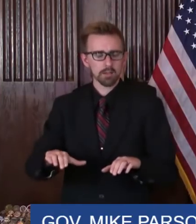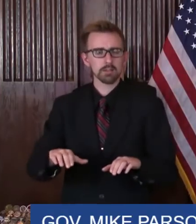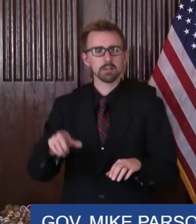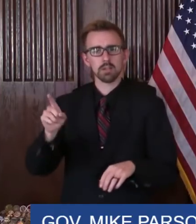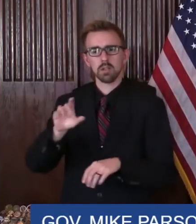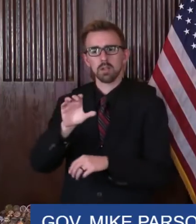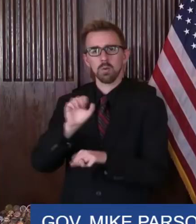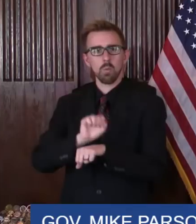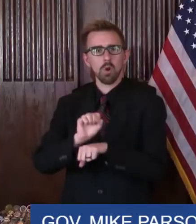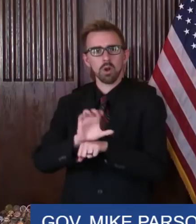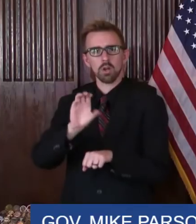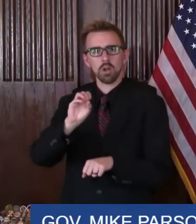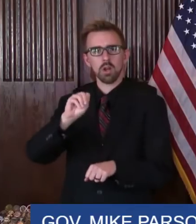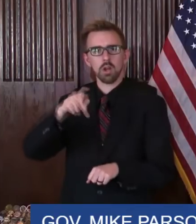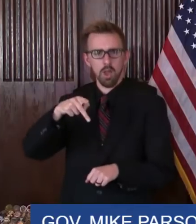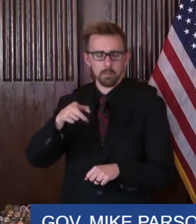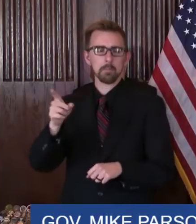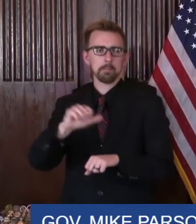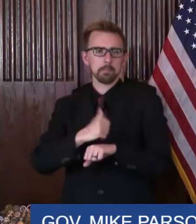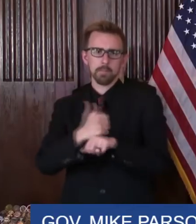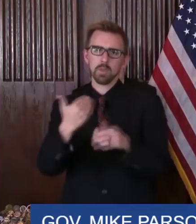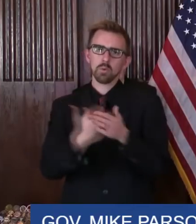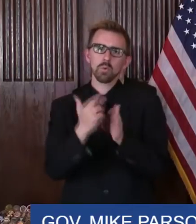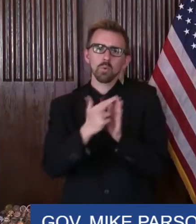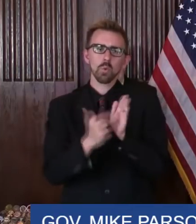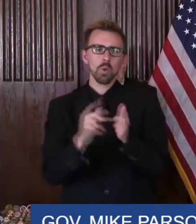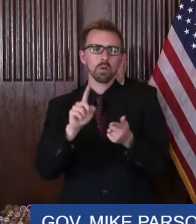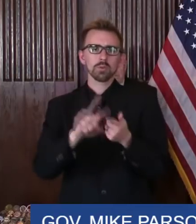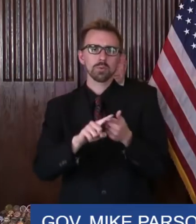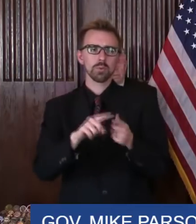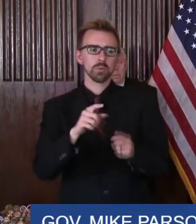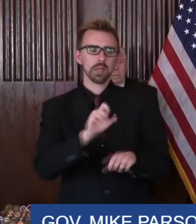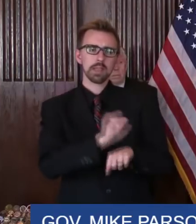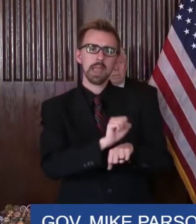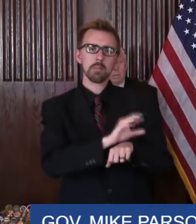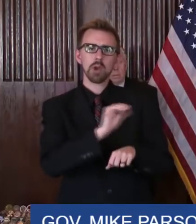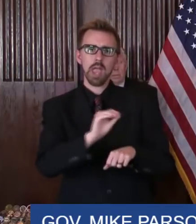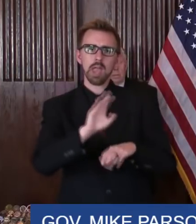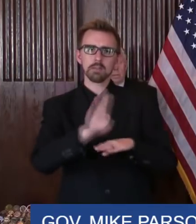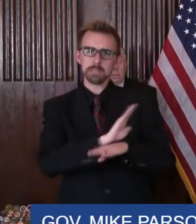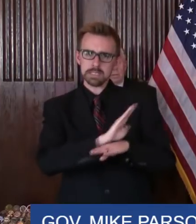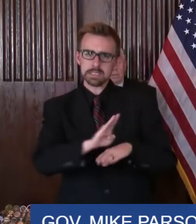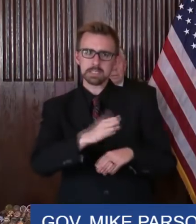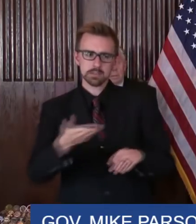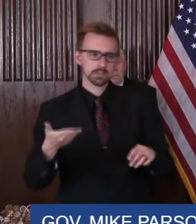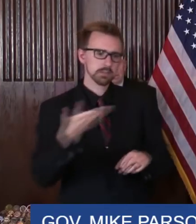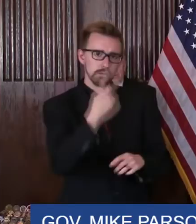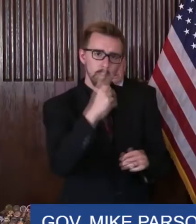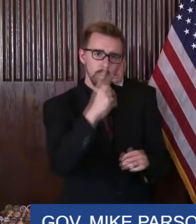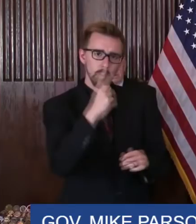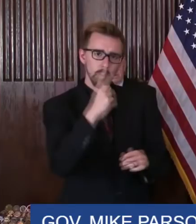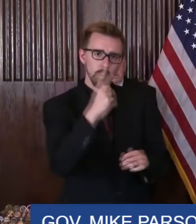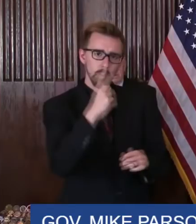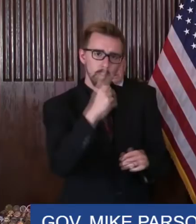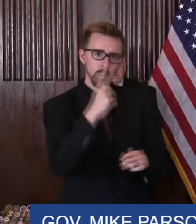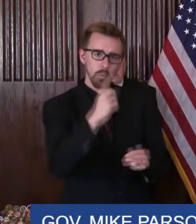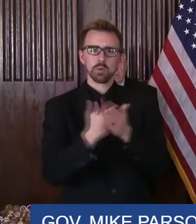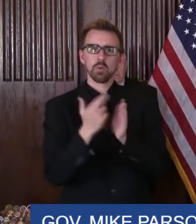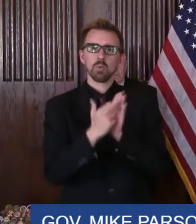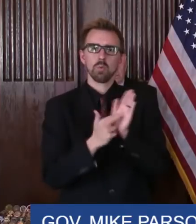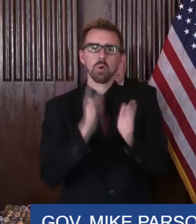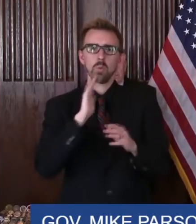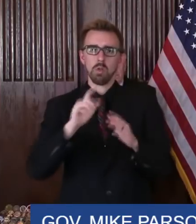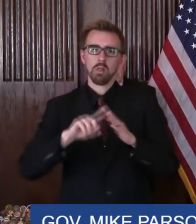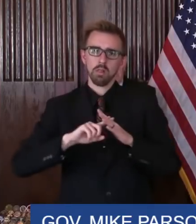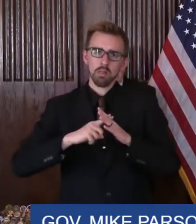Workers' Compensation to send the new rule to the Labor and Industrial Relations Commission for approval means that the new rule will go